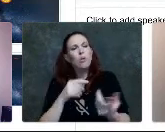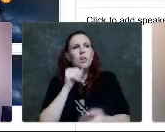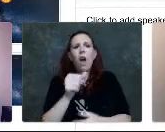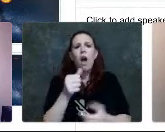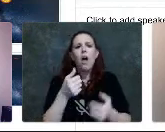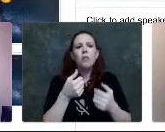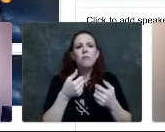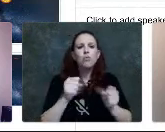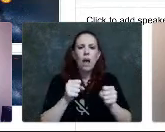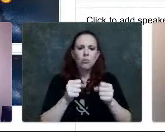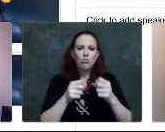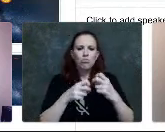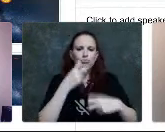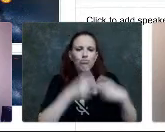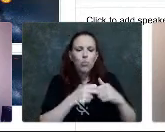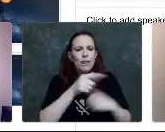but